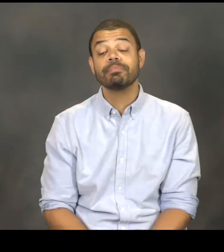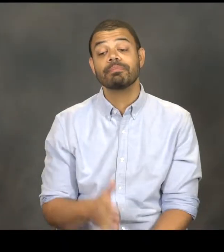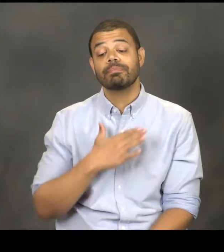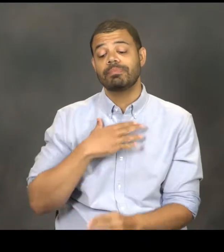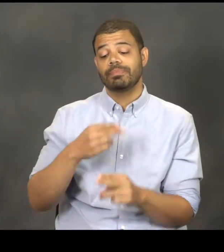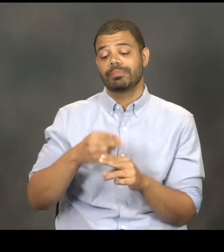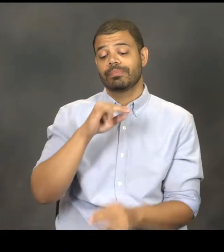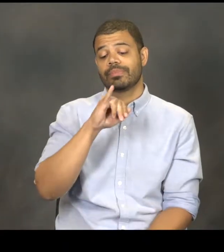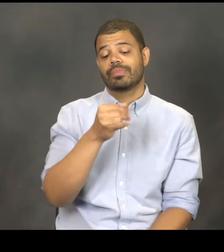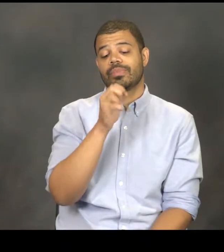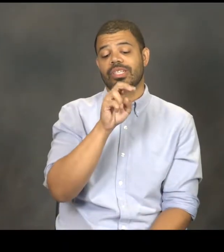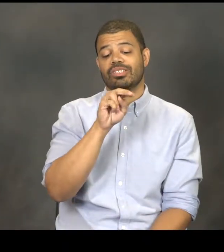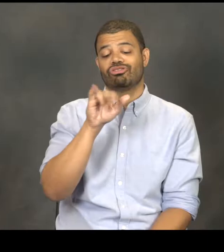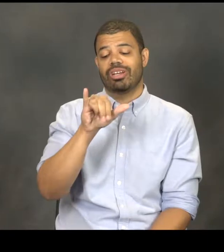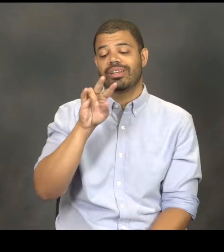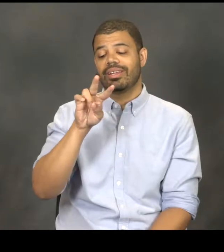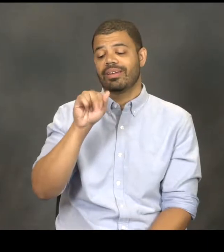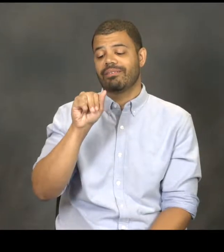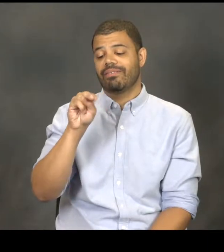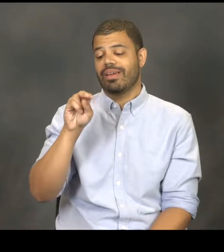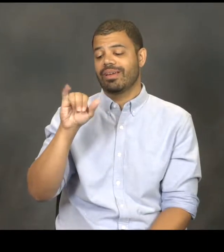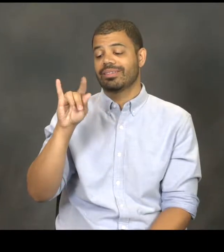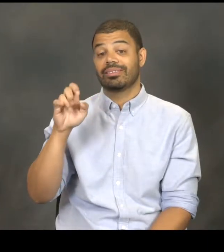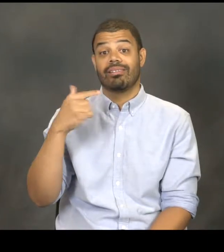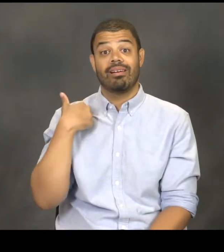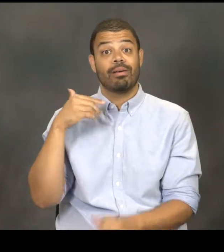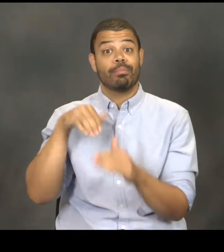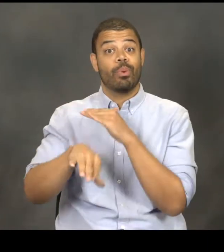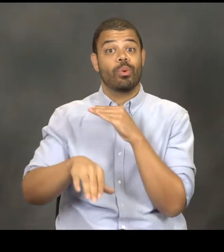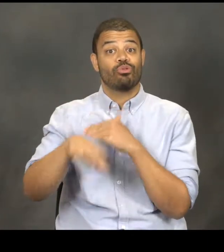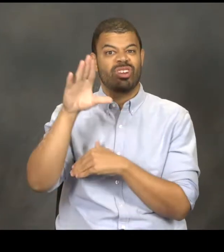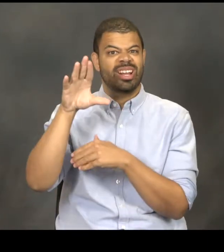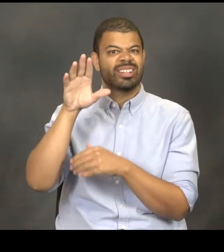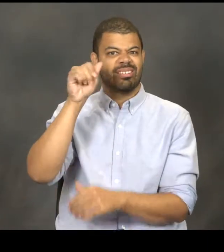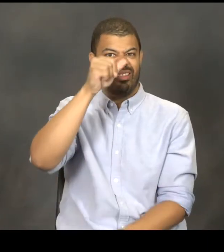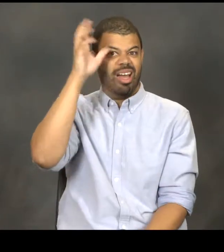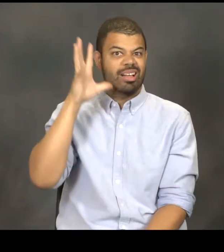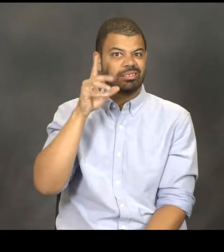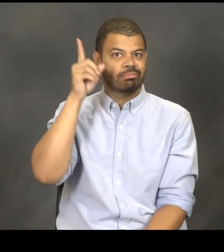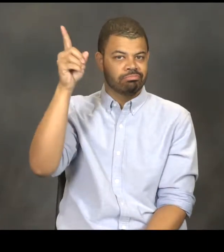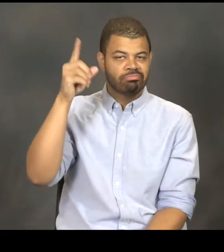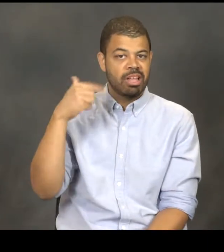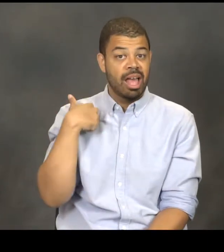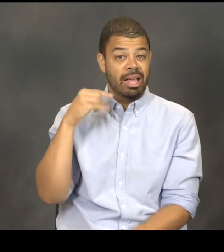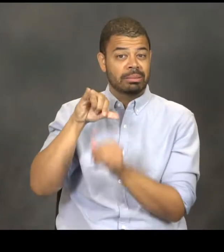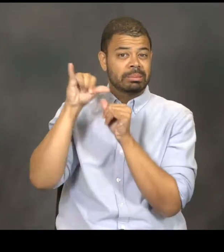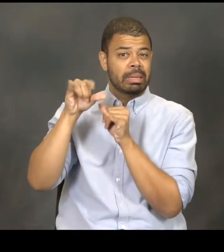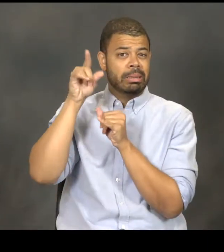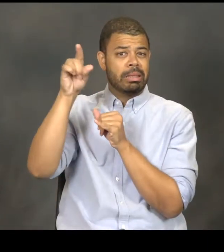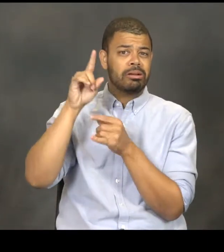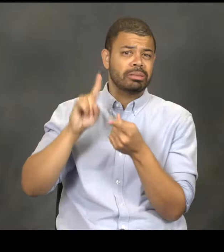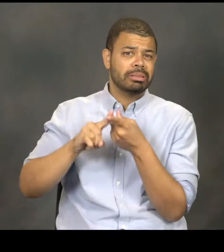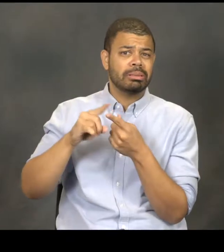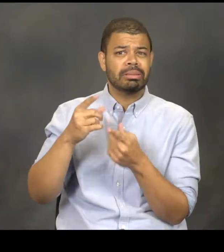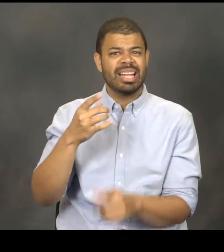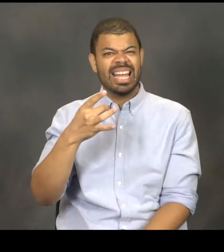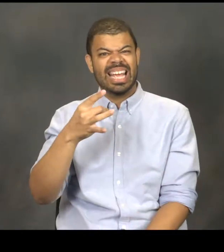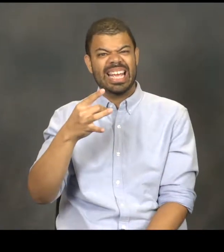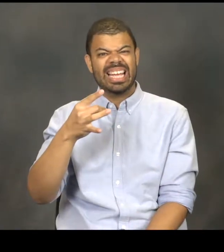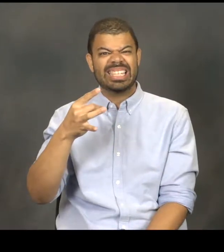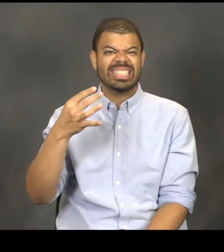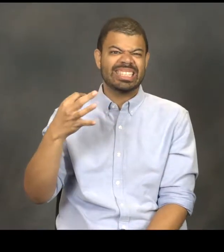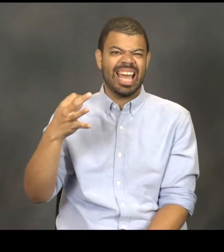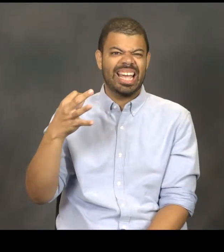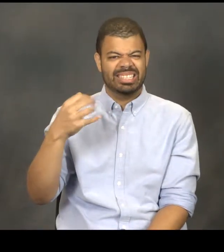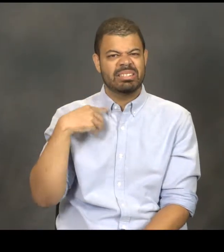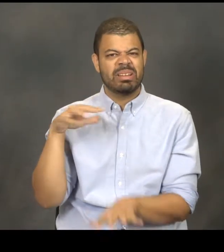My name's Jenny Van Sickle. I was born and raised in Alaska. Was there until it's probably 18 or 19,